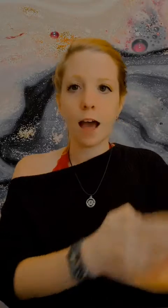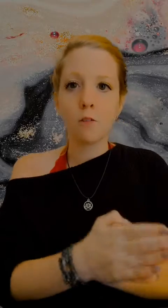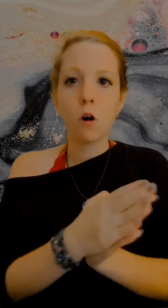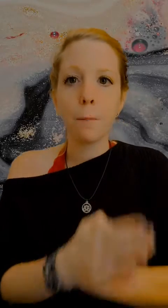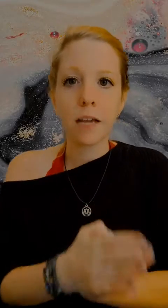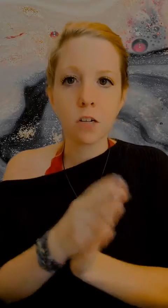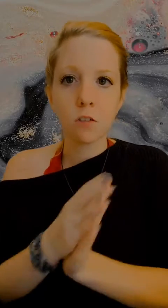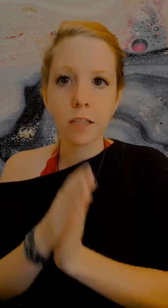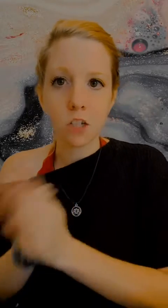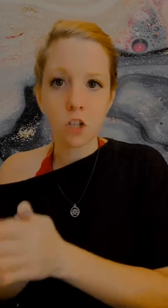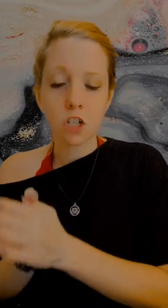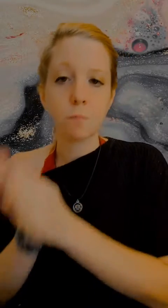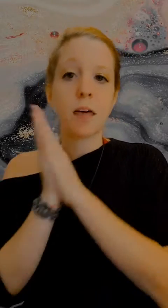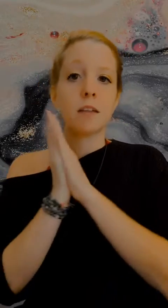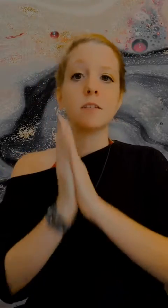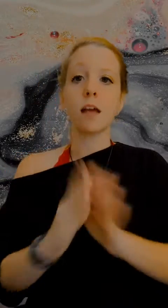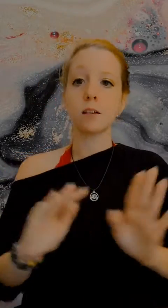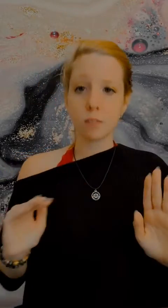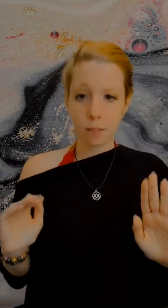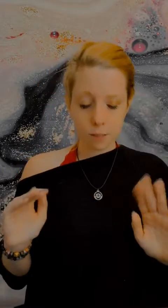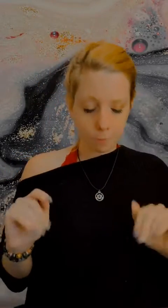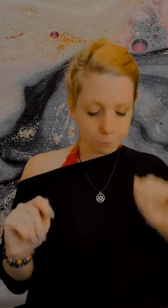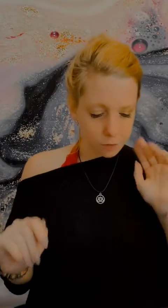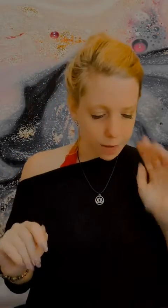a romantic relationship that is sexless. Now,